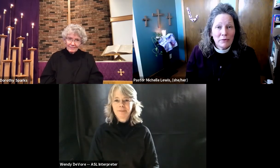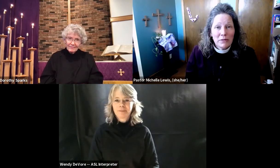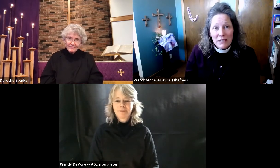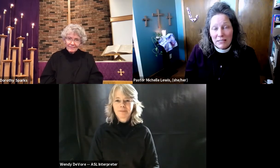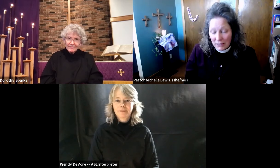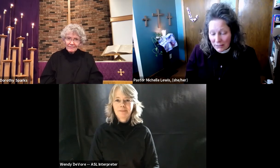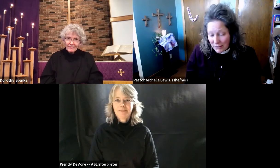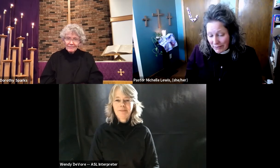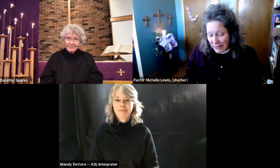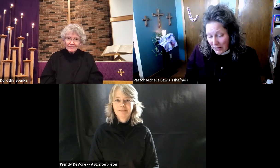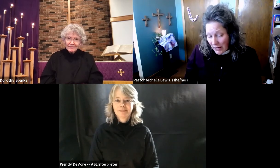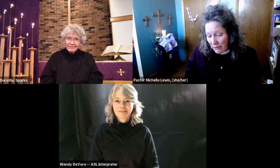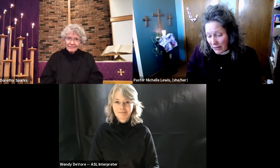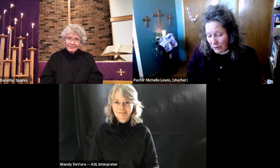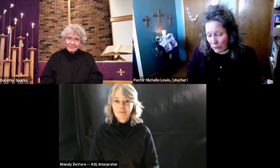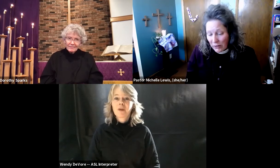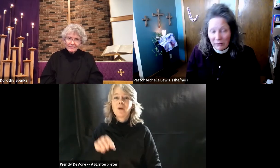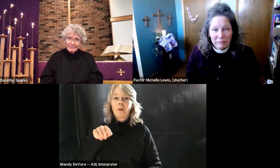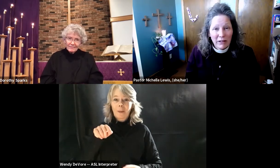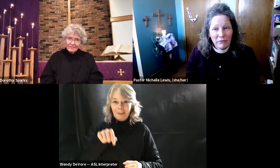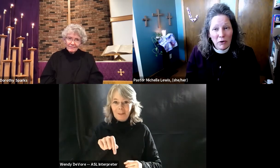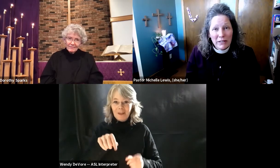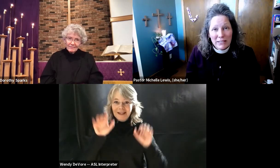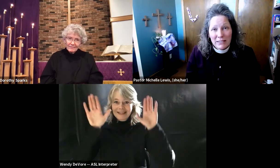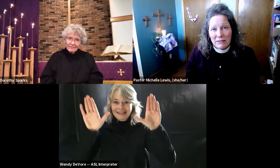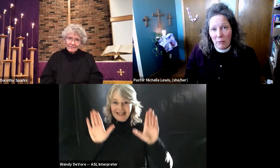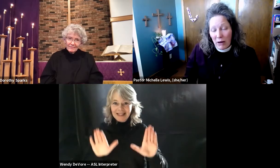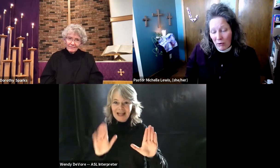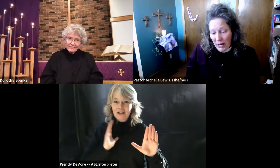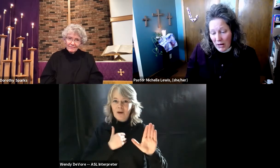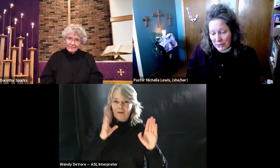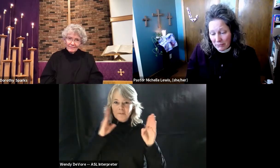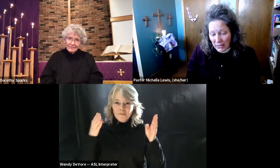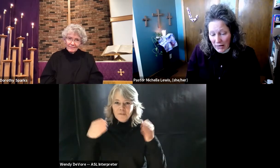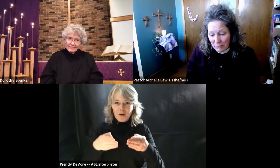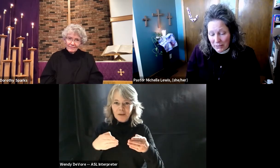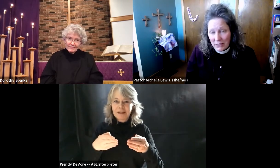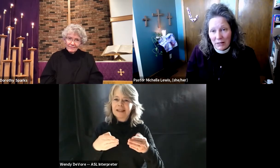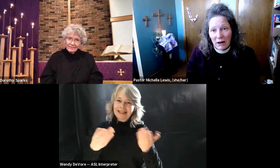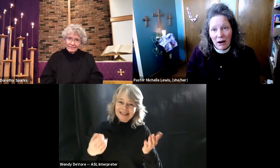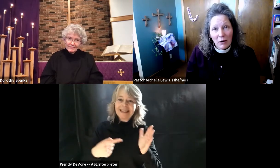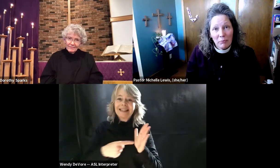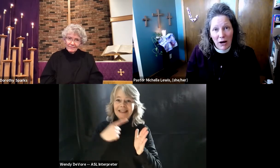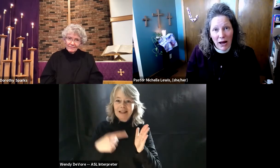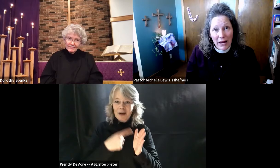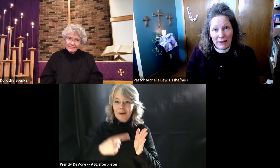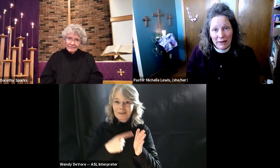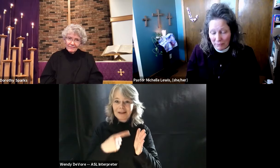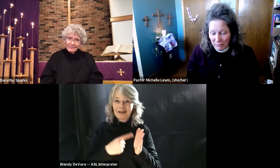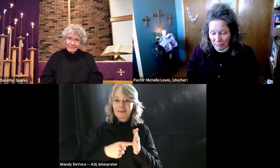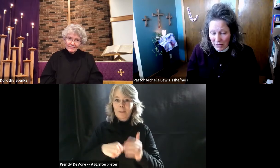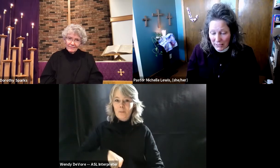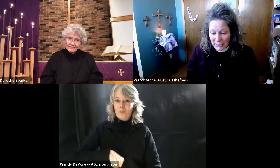And so this Sunday of Lent, where our focus is about how sometimes our